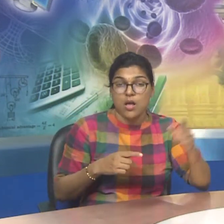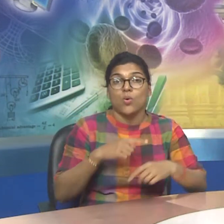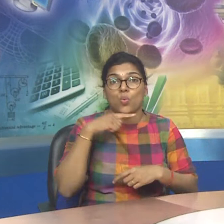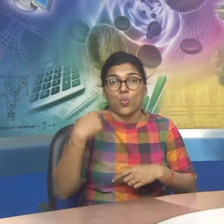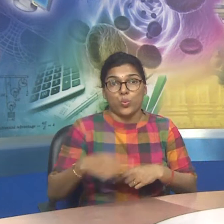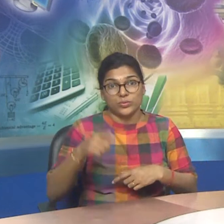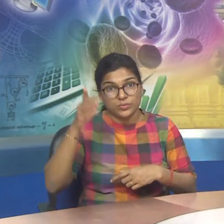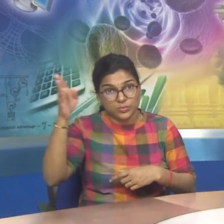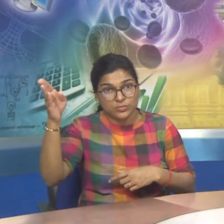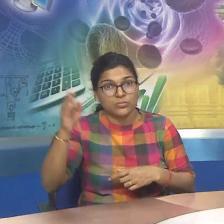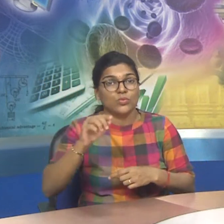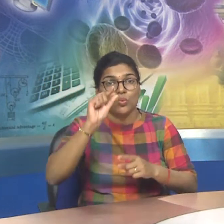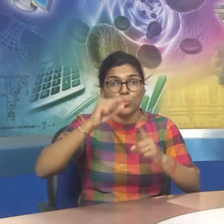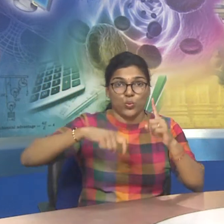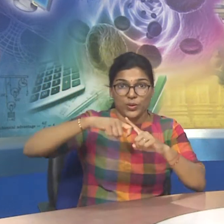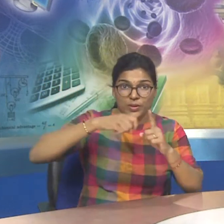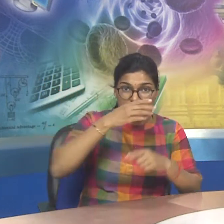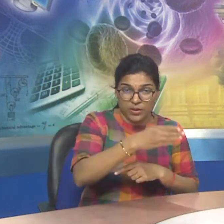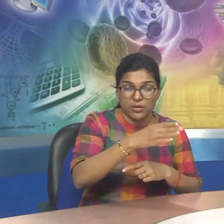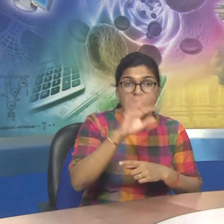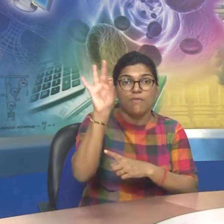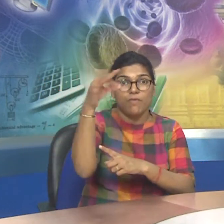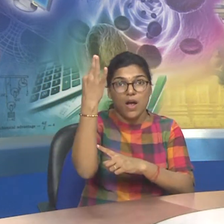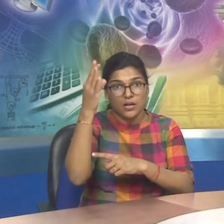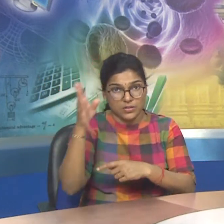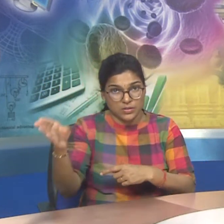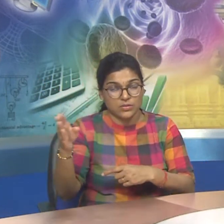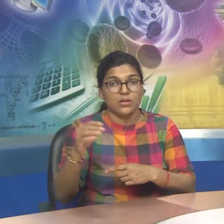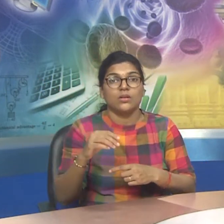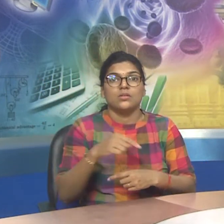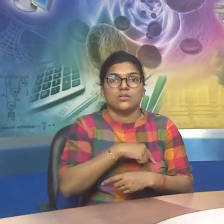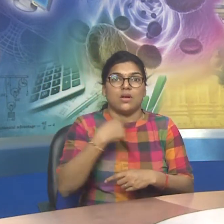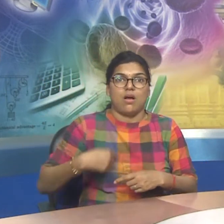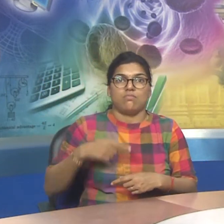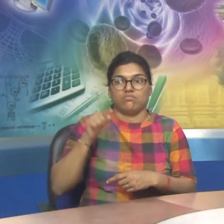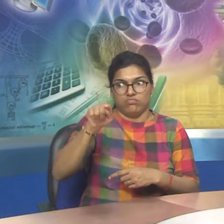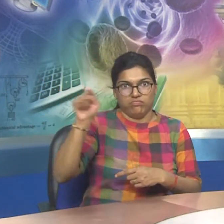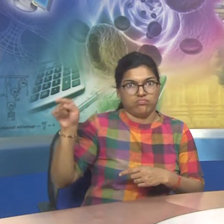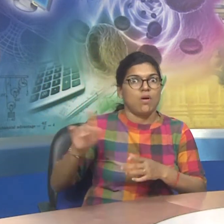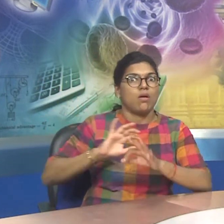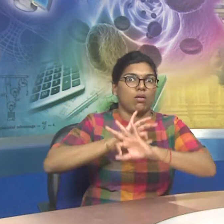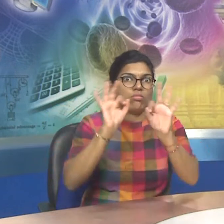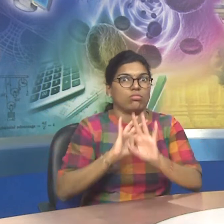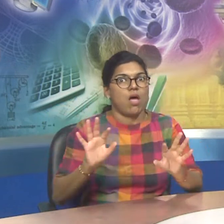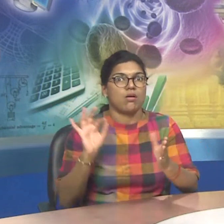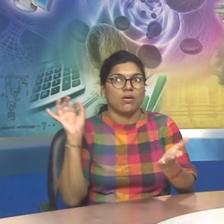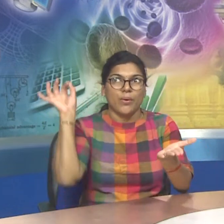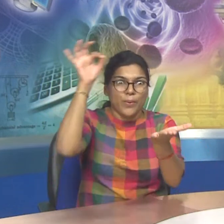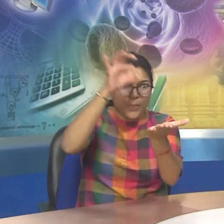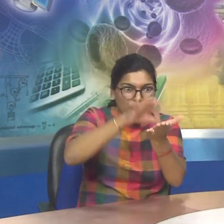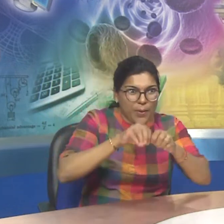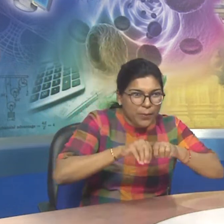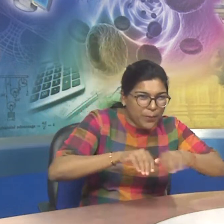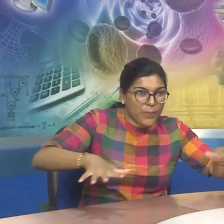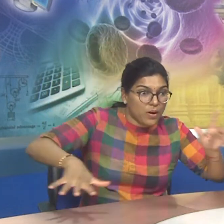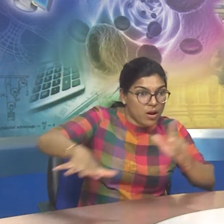These nations are America, Russia, United Kingdom, France, and China.